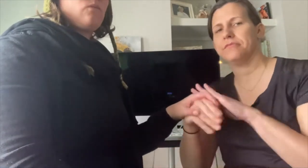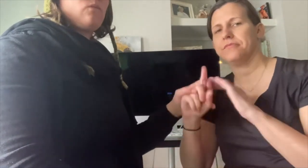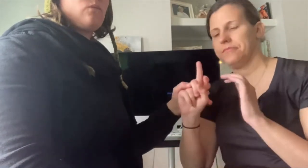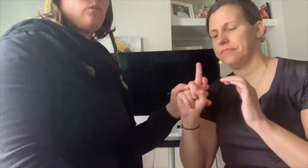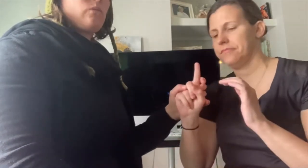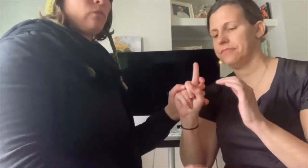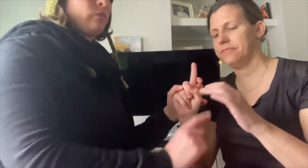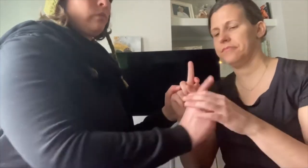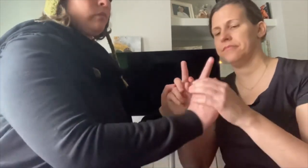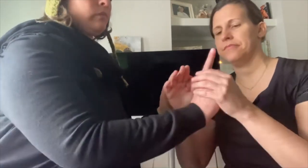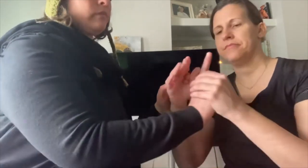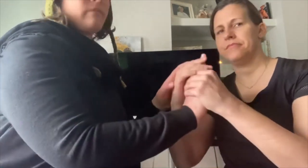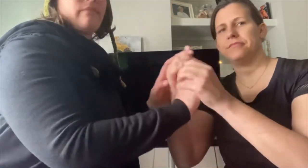the palm of the H3.